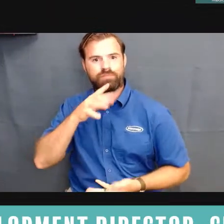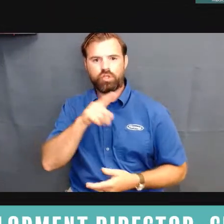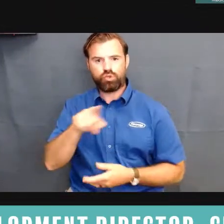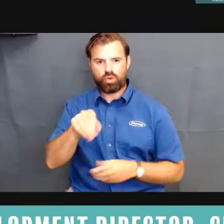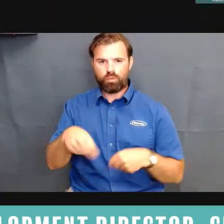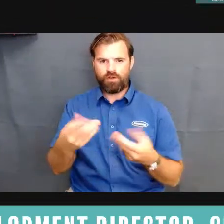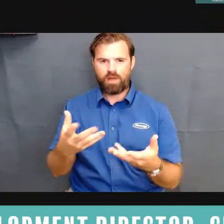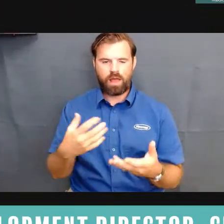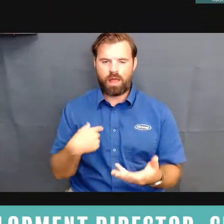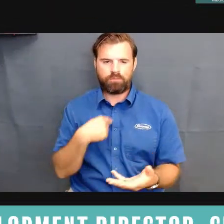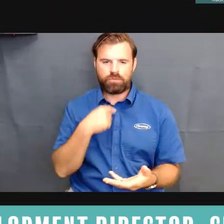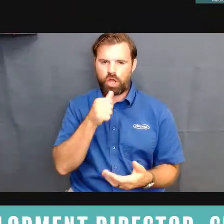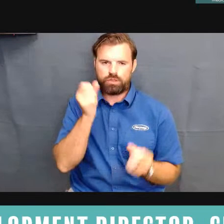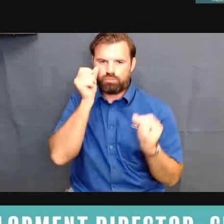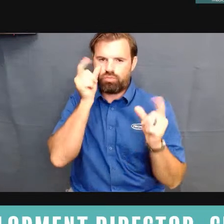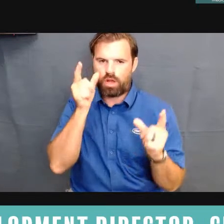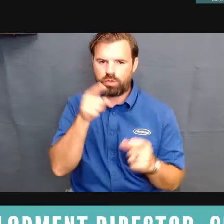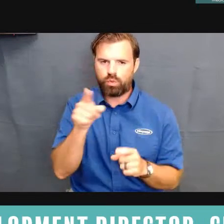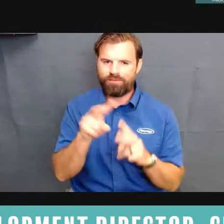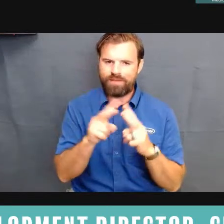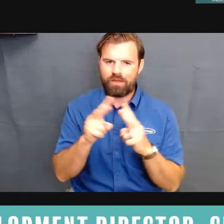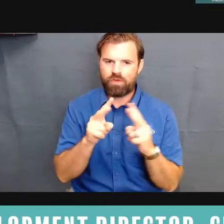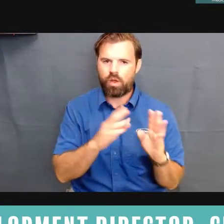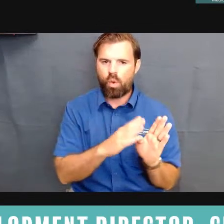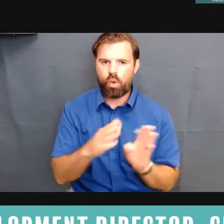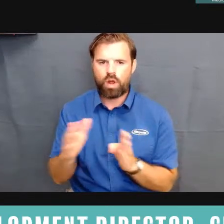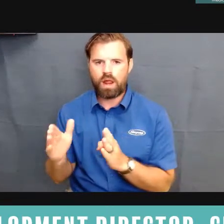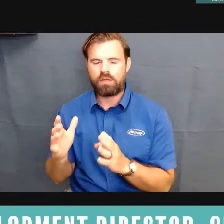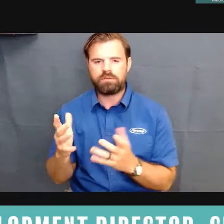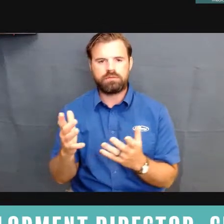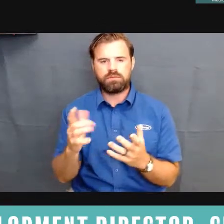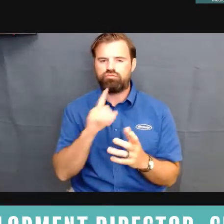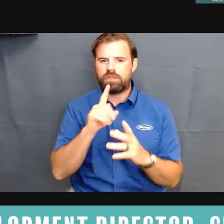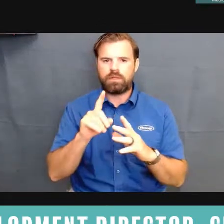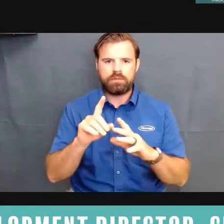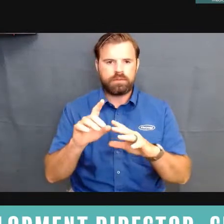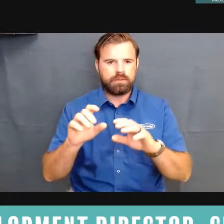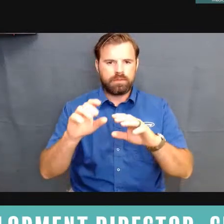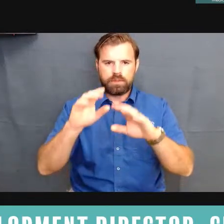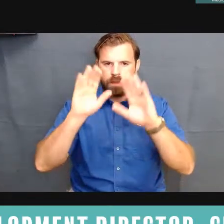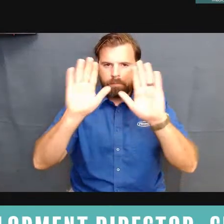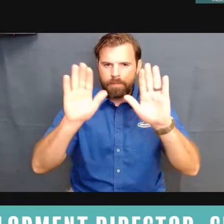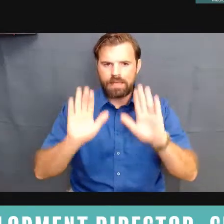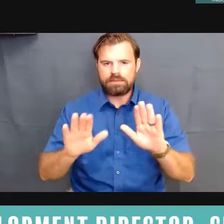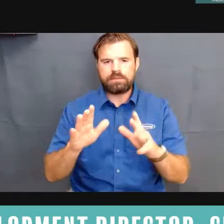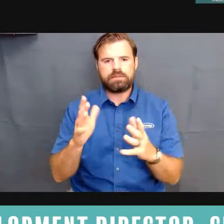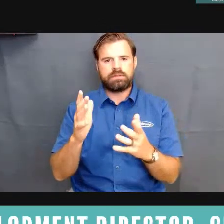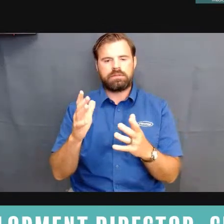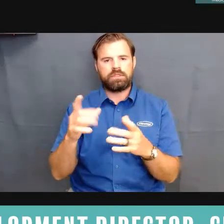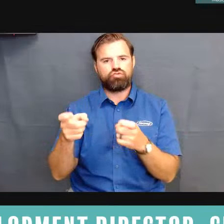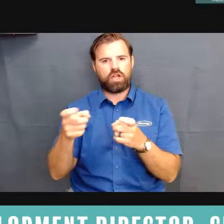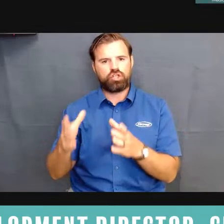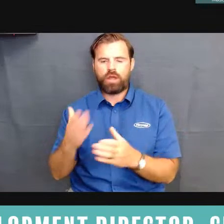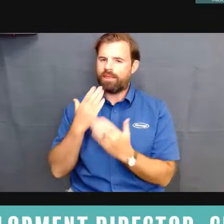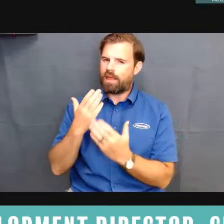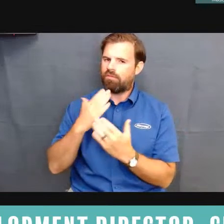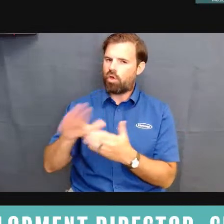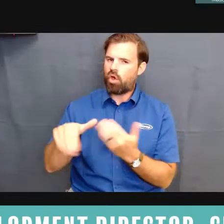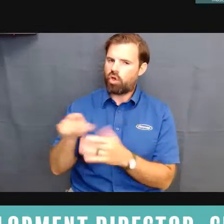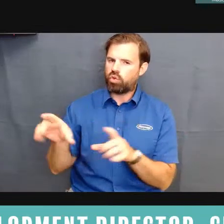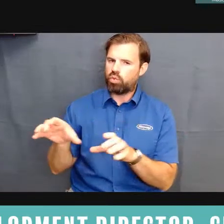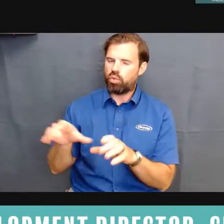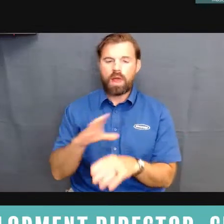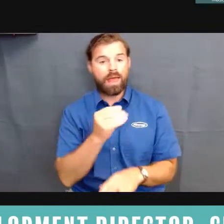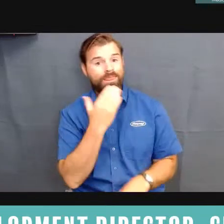what you provide. I mean, I'm not surprised because you're very organized and detailed and such a fantastic development director. So thank you for all you do. Well, thank